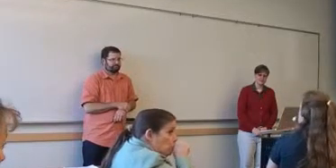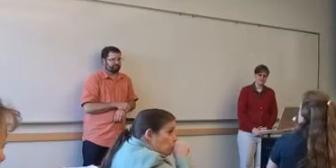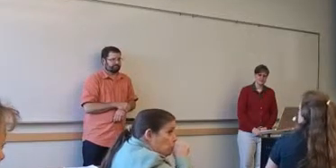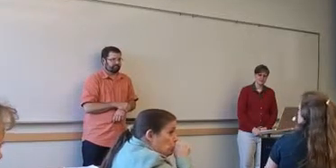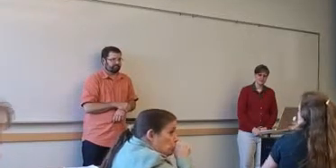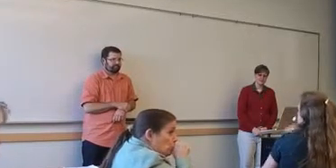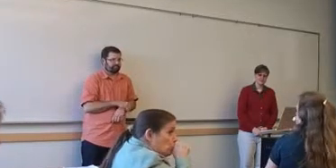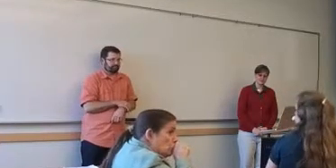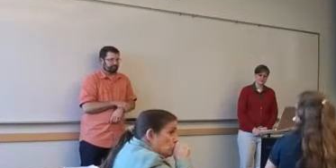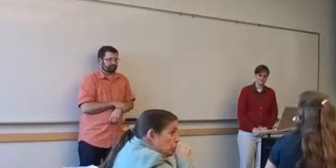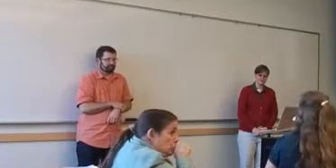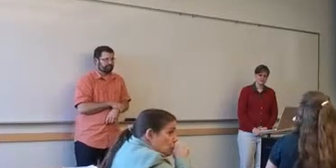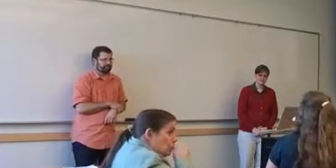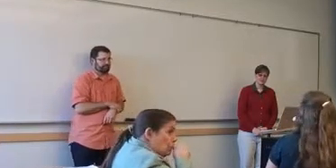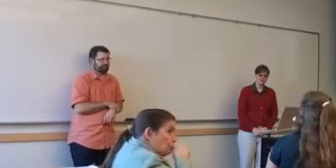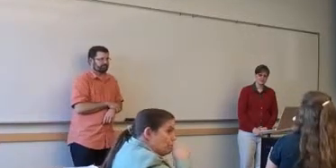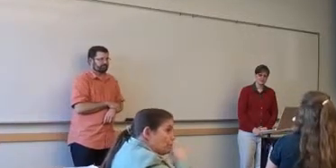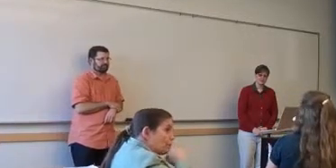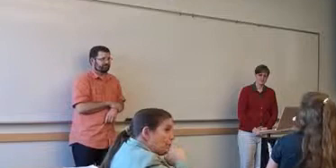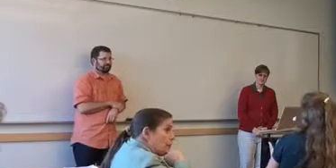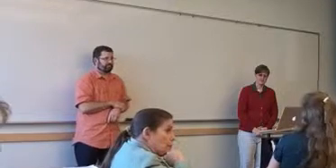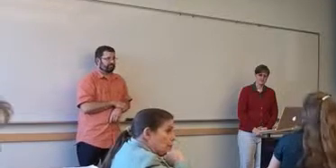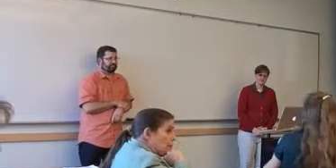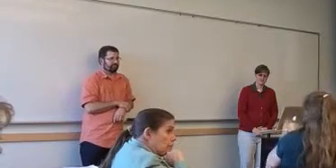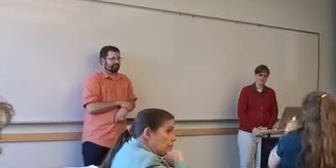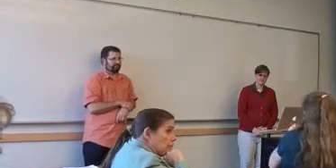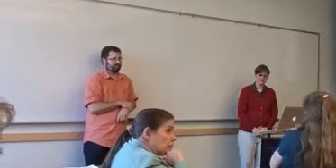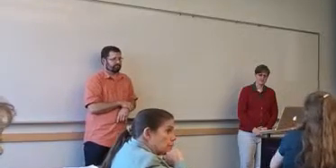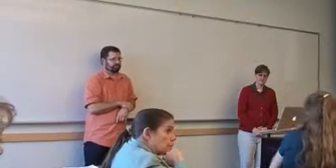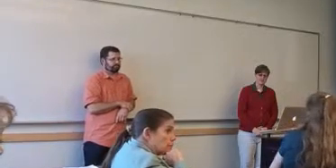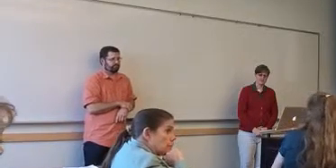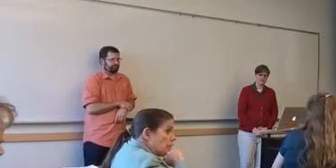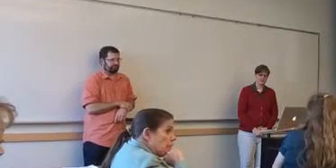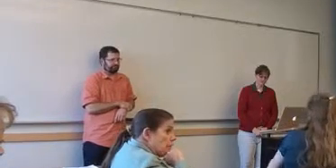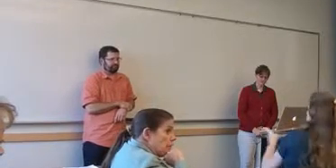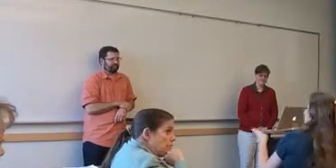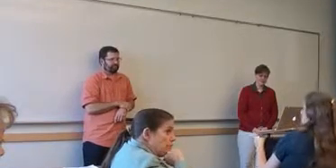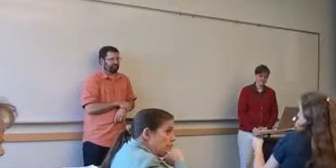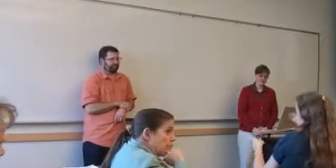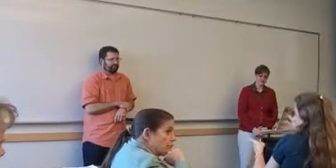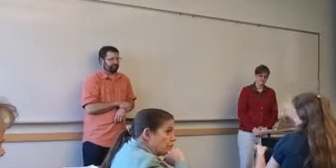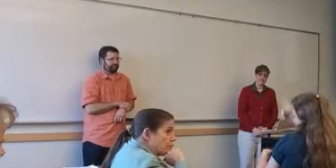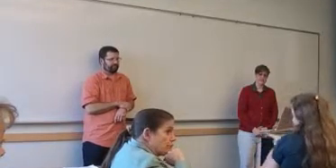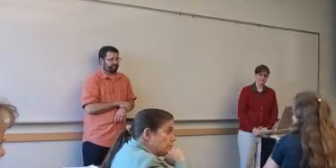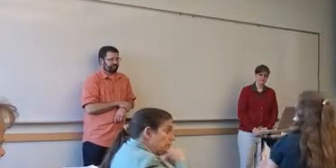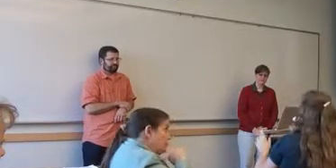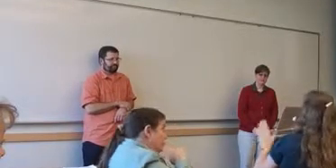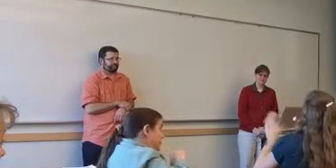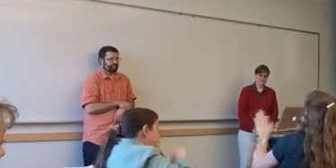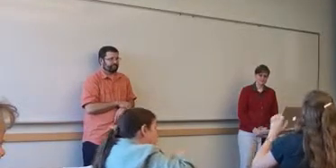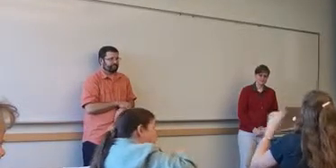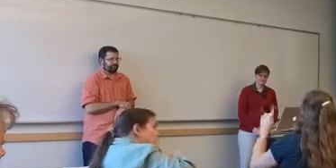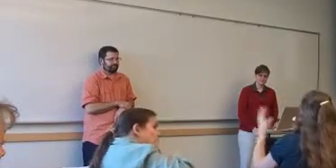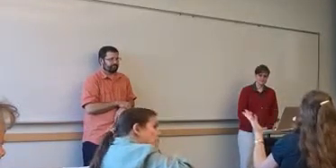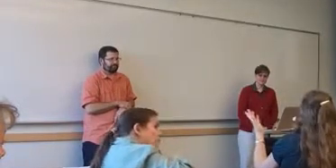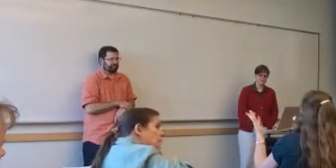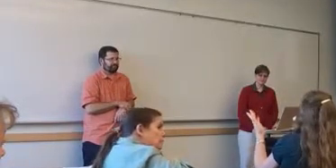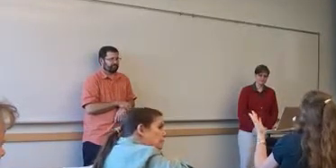having hearing parents or deaf parents, and what was your education as far as